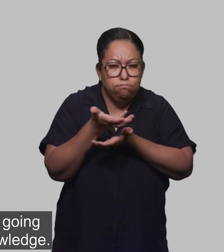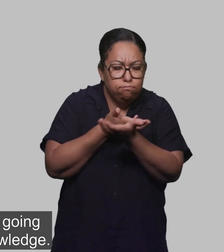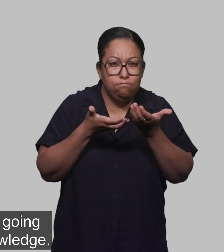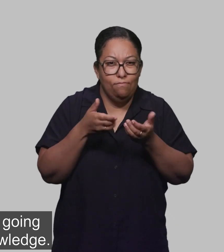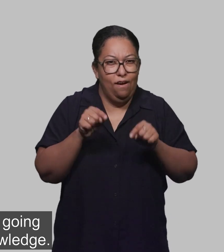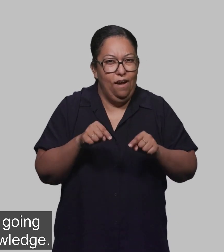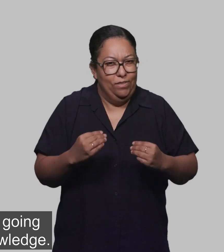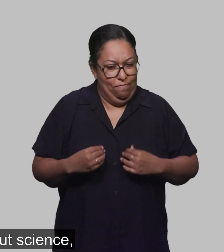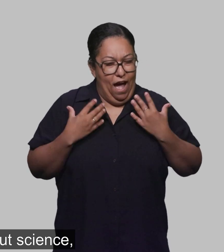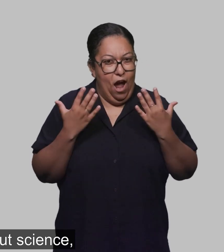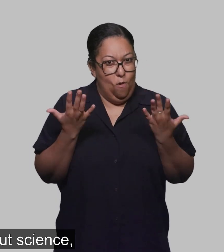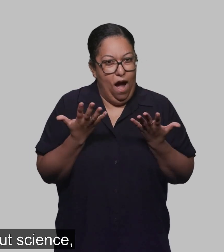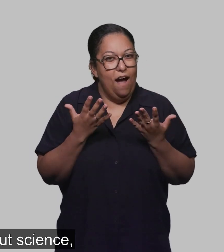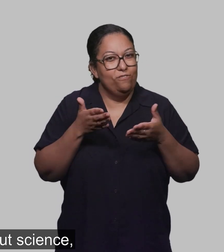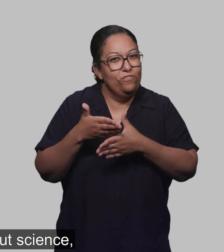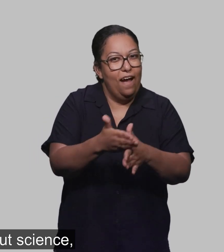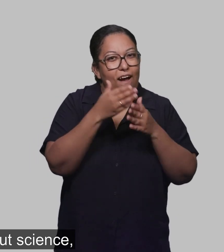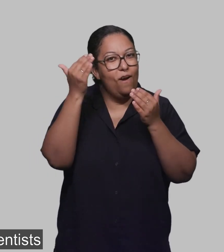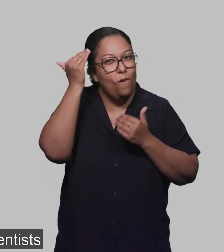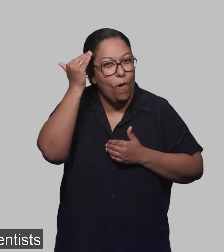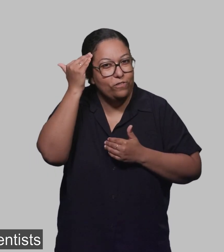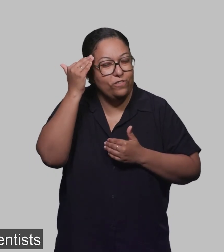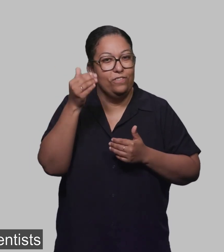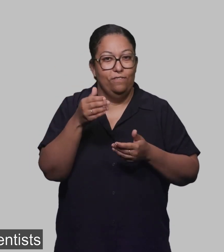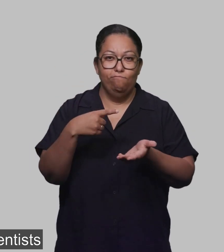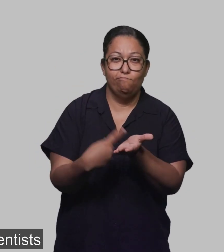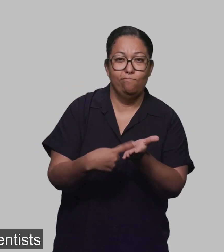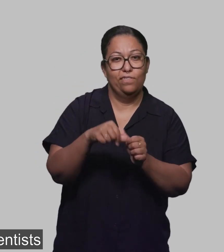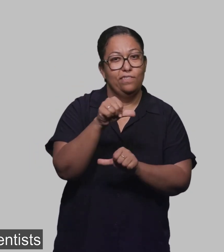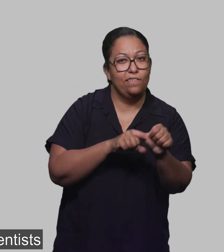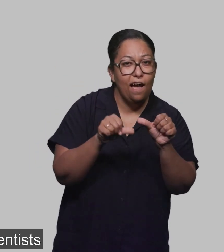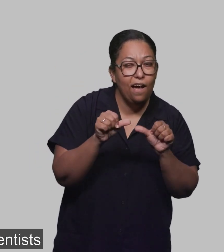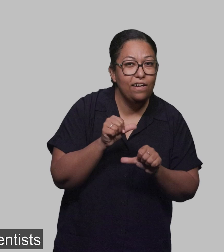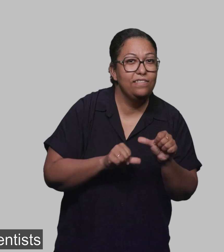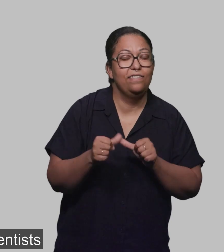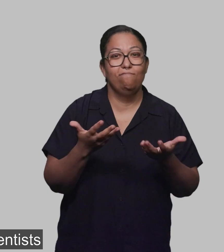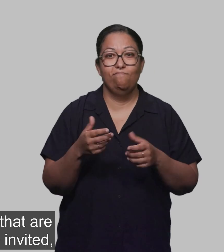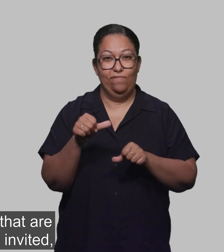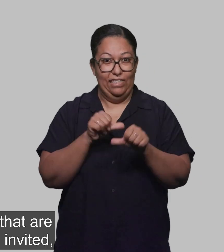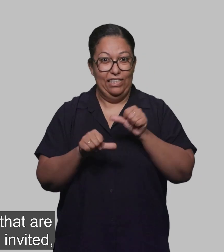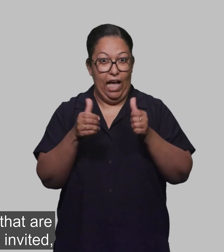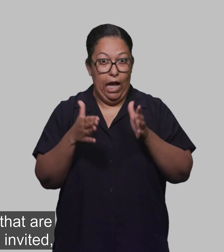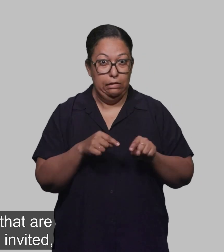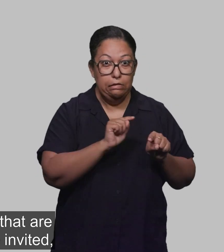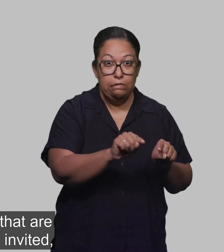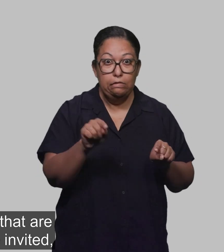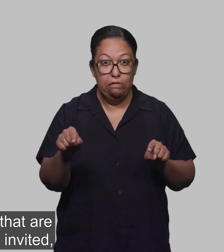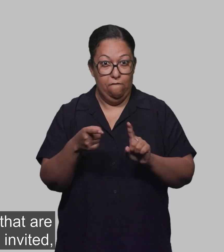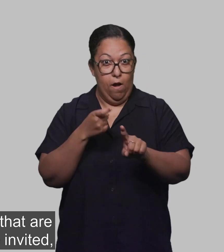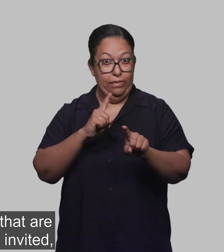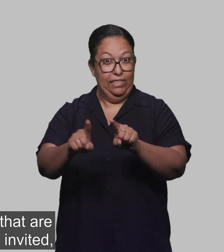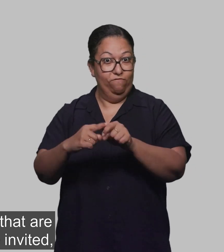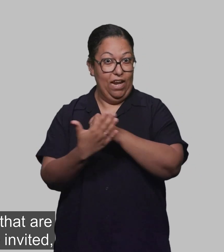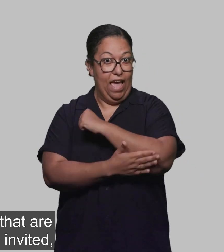going to share knowledge. And we talk about science and the scientists from nations, right,